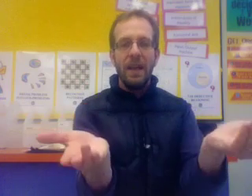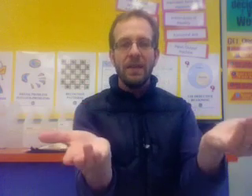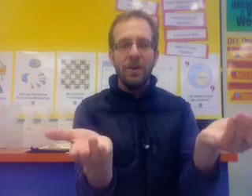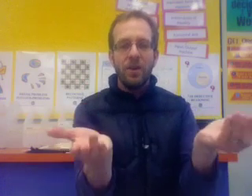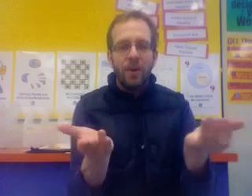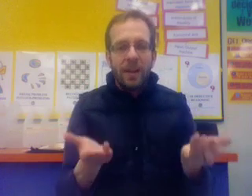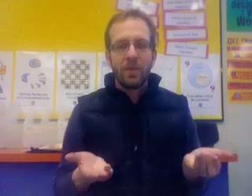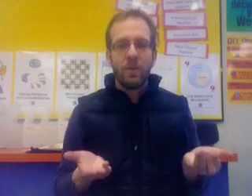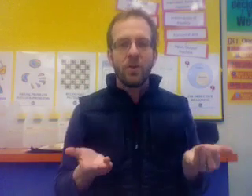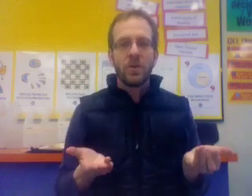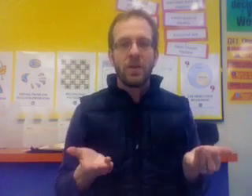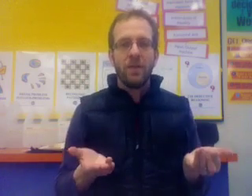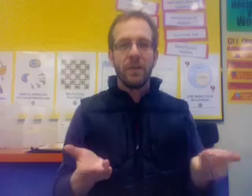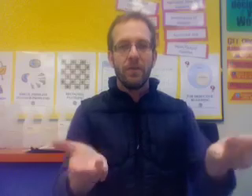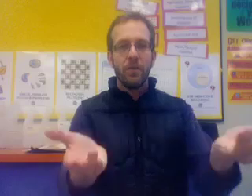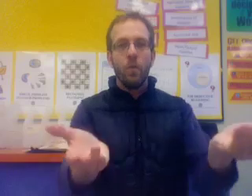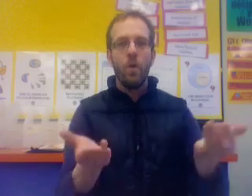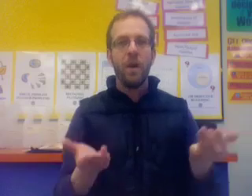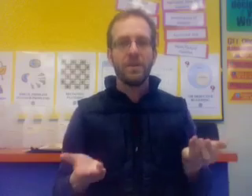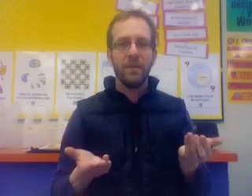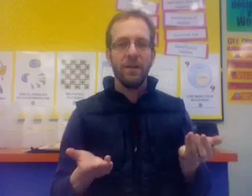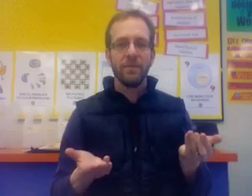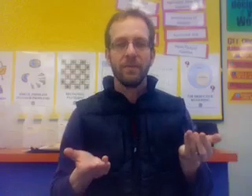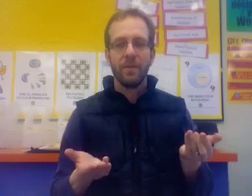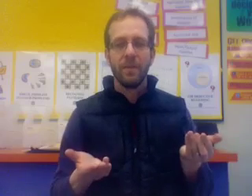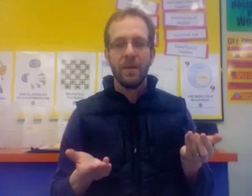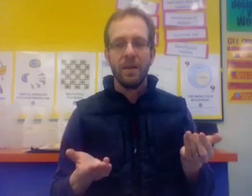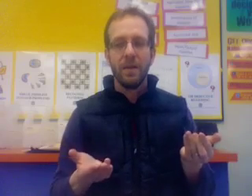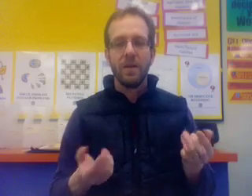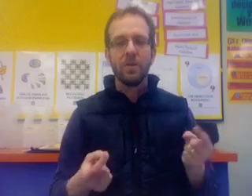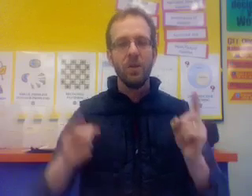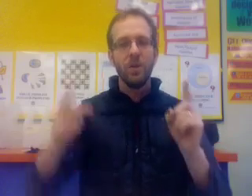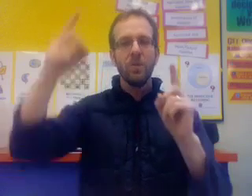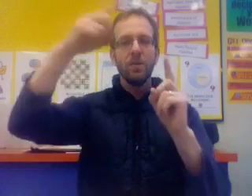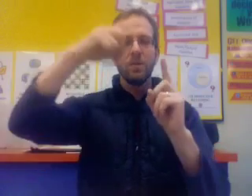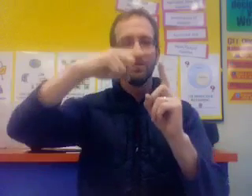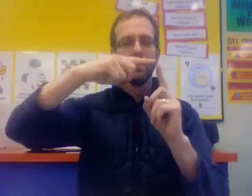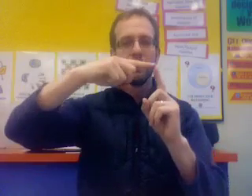hands, and you're bringing it toward yourself as if you want something. To